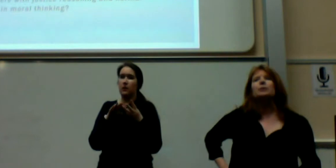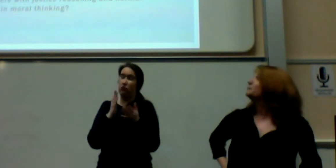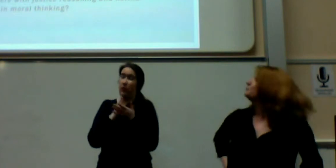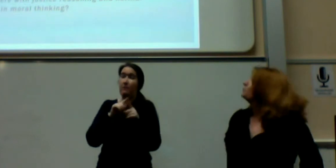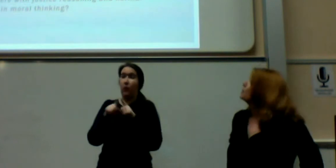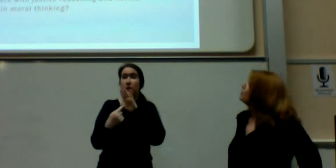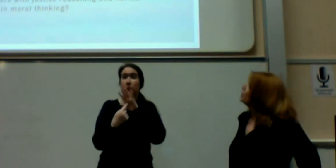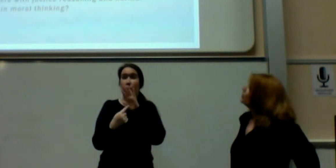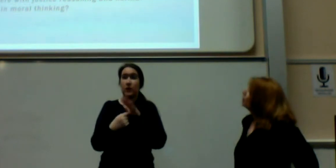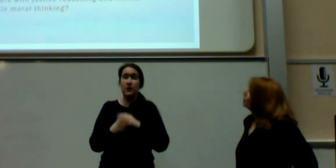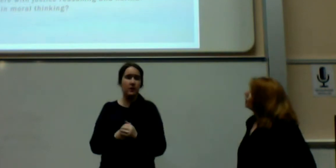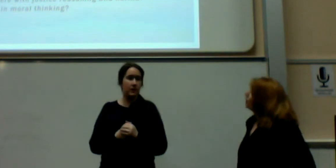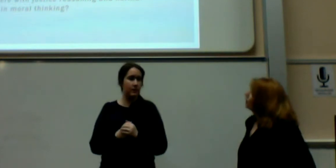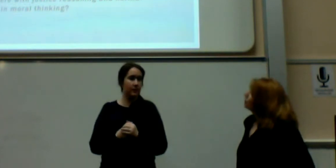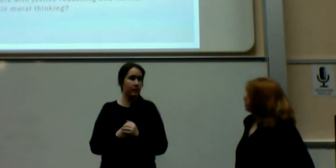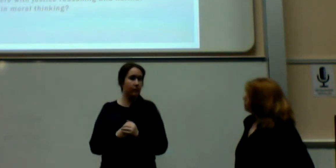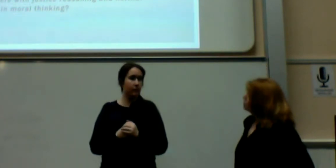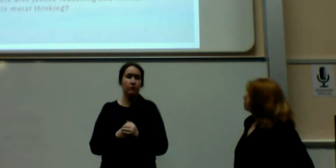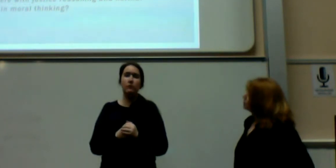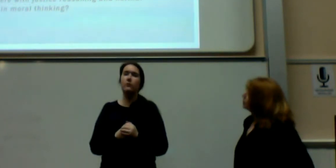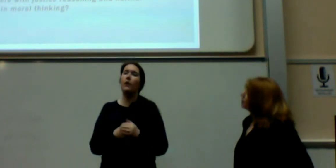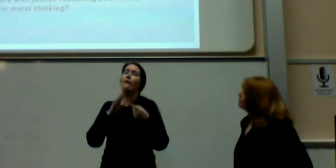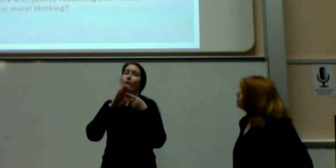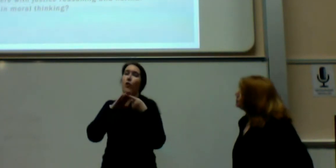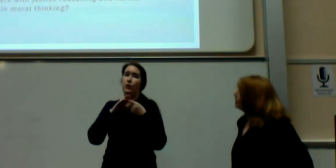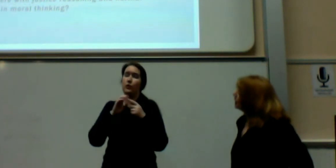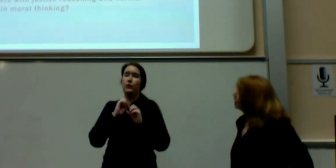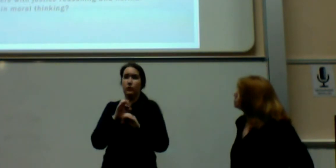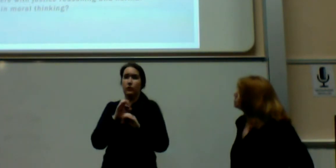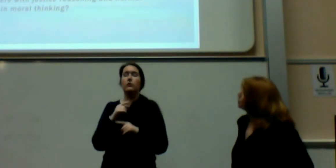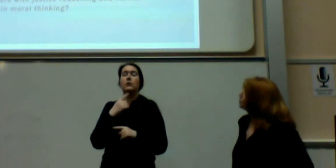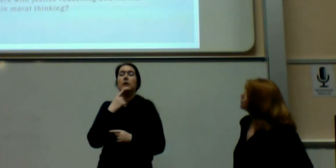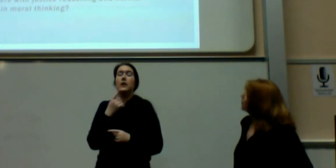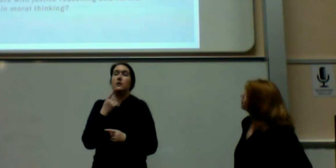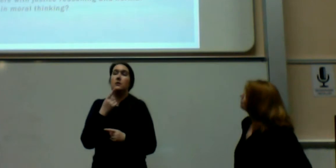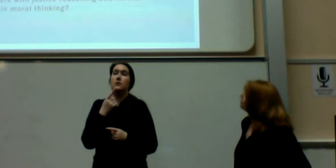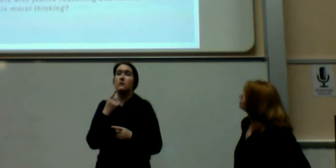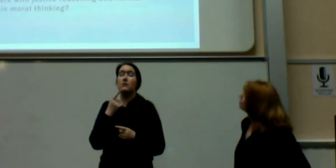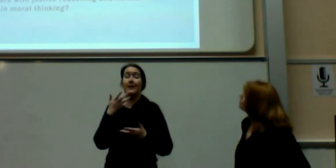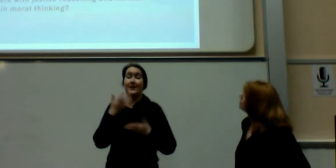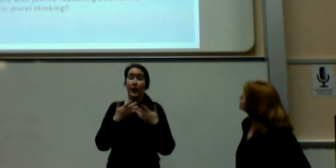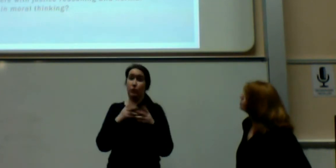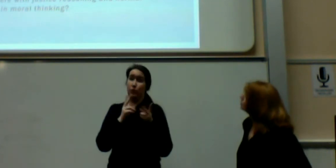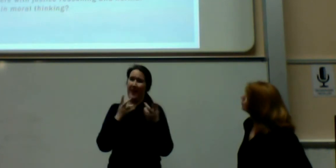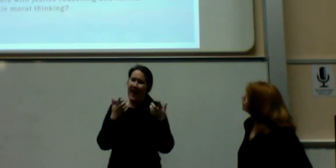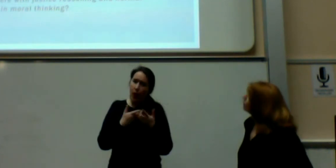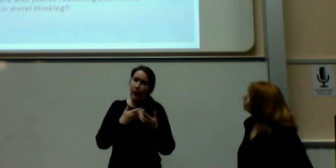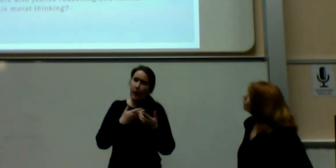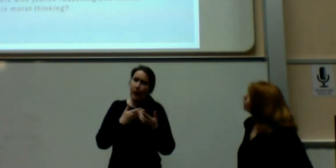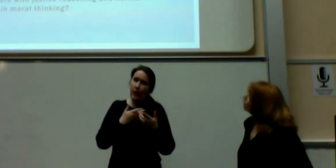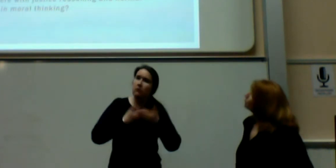one. The first is, given the sign language interpreter's ethical discourse,